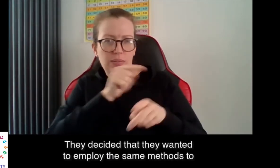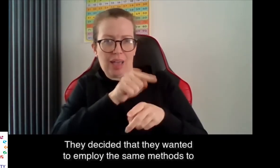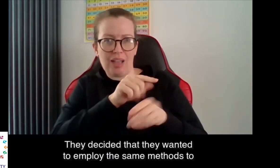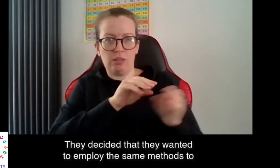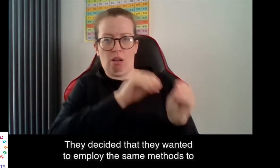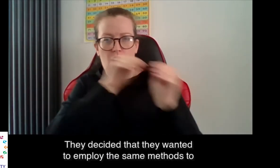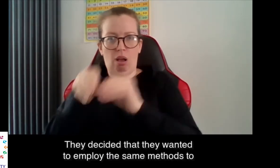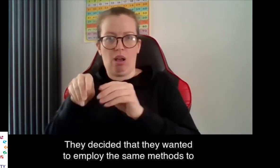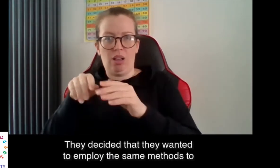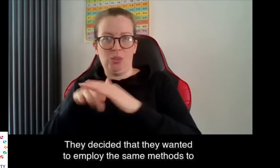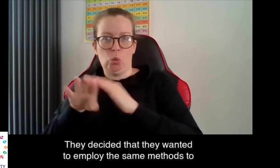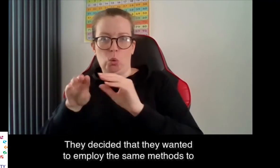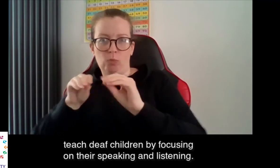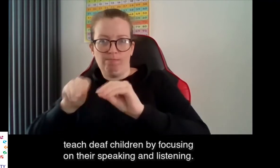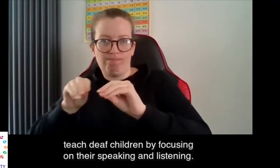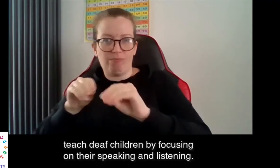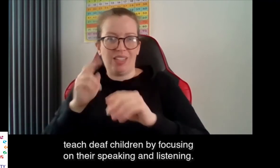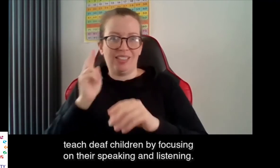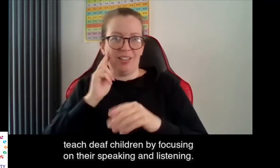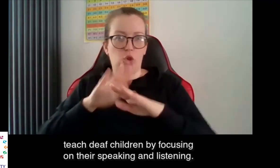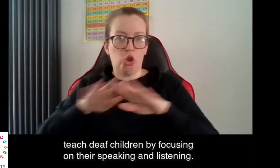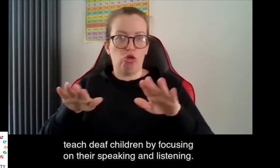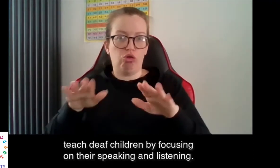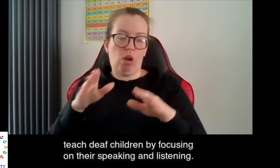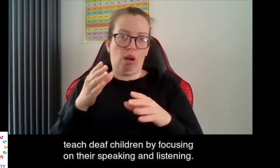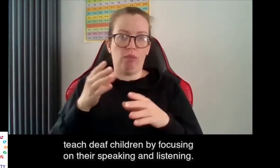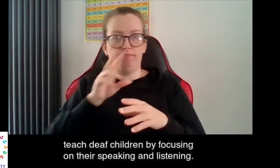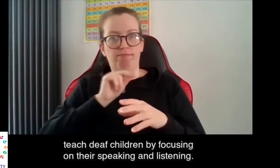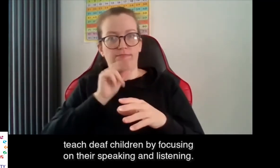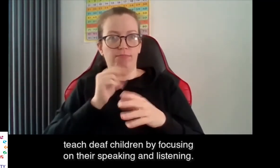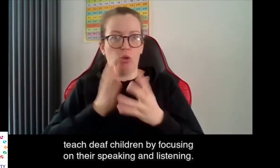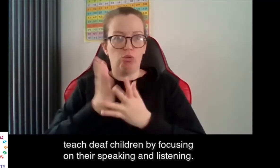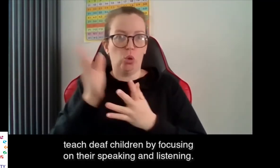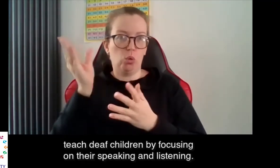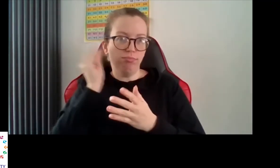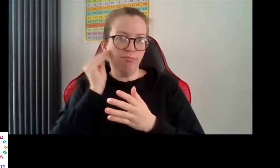the same methods to teach deaf children by focusing on their speaking and listening.